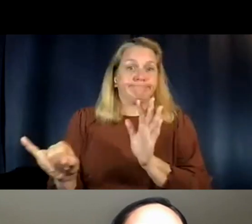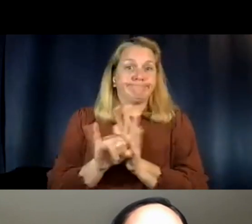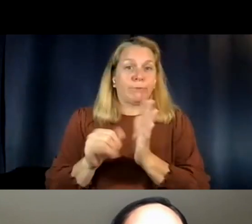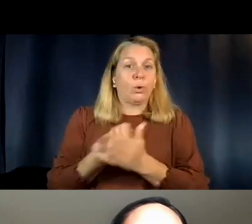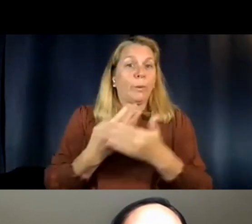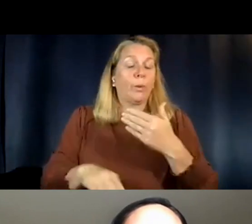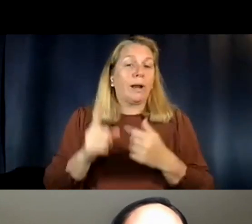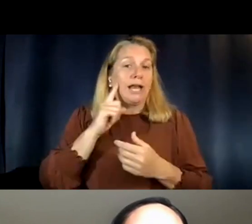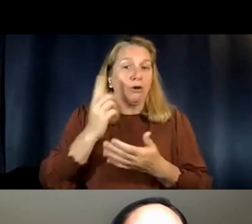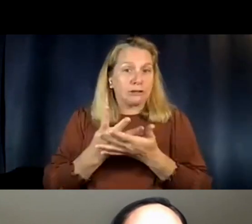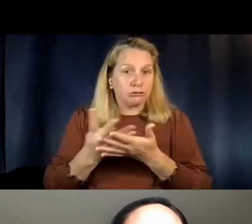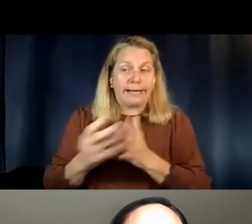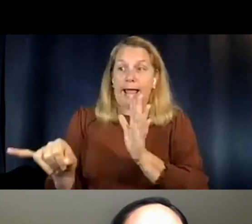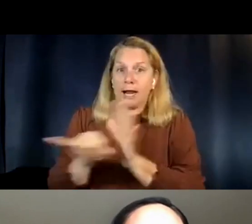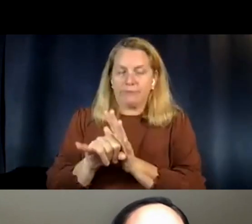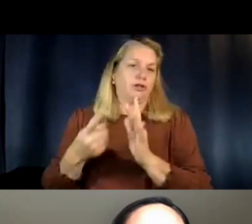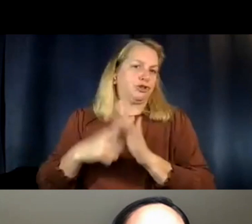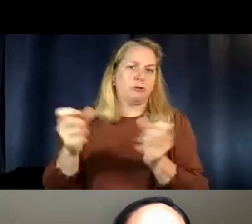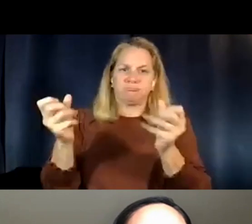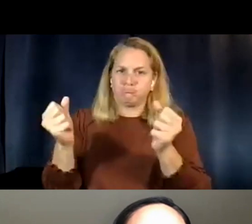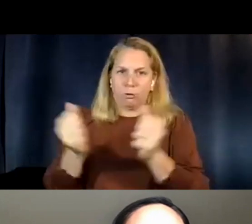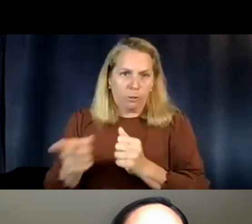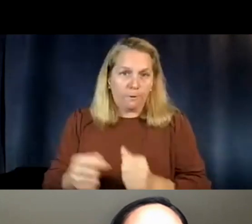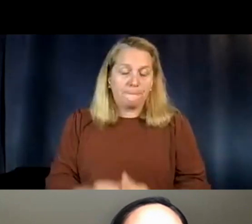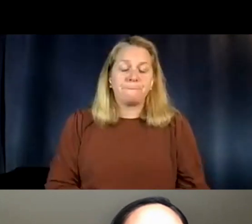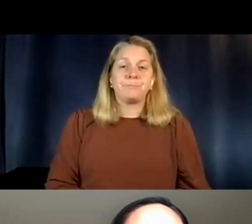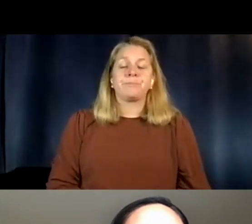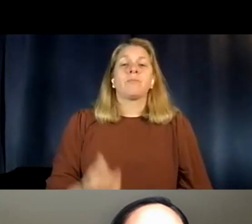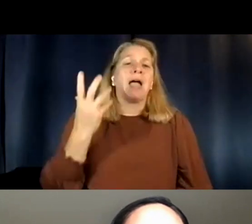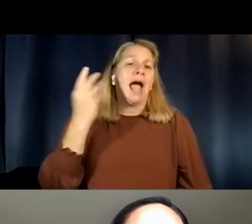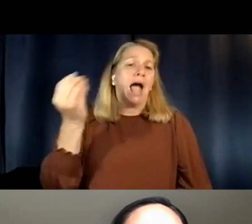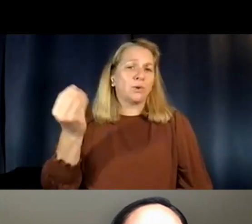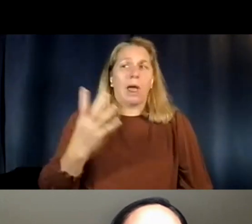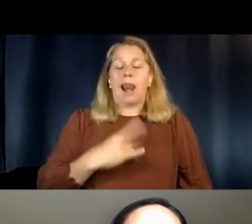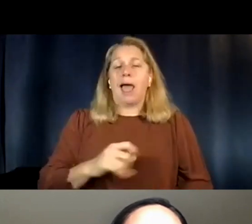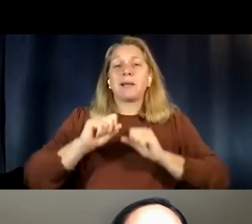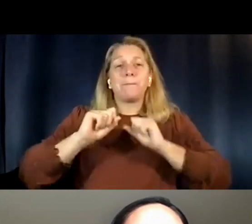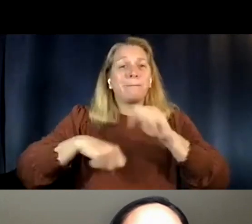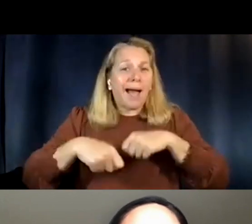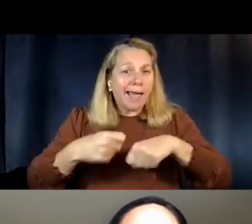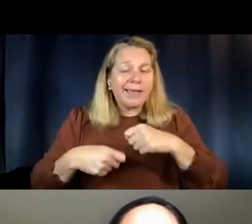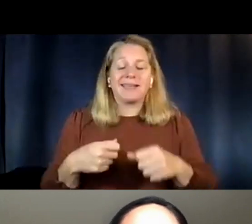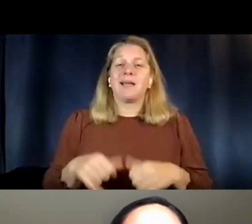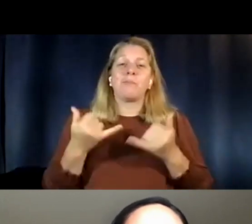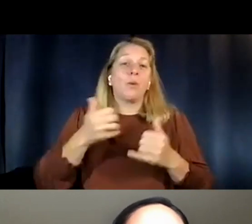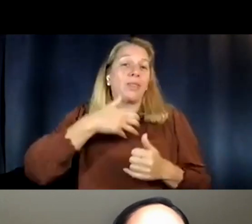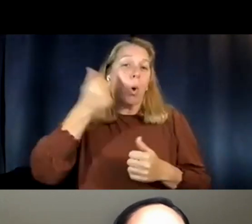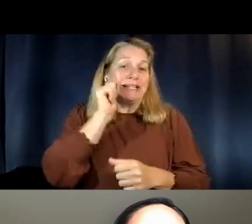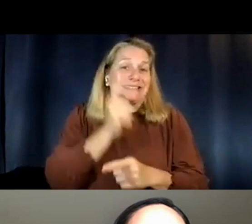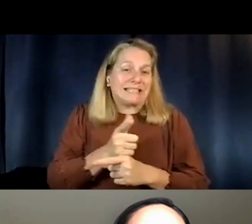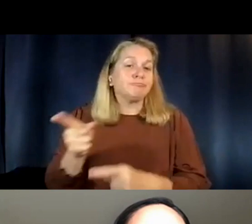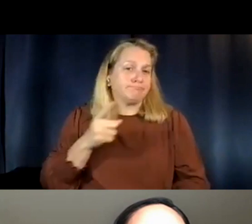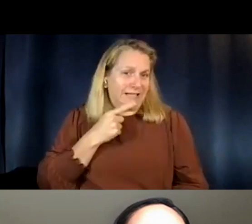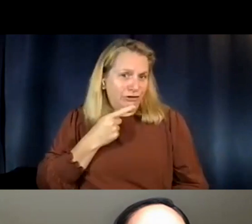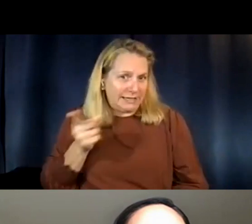screen. And outdoor activities, she loves to bike, play with her older sister who's hearing, and